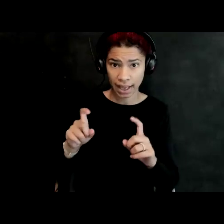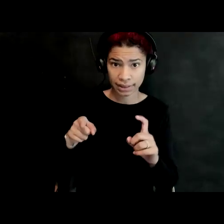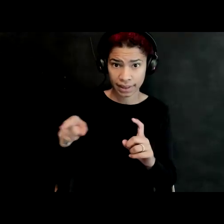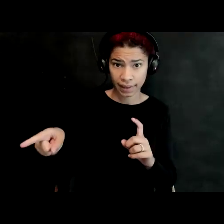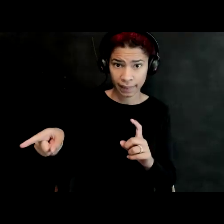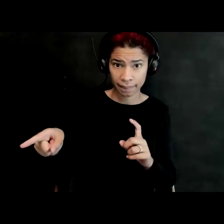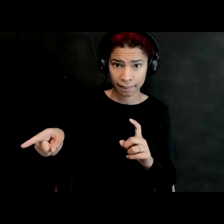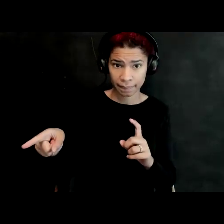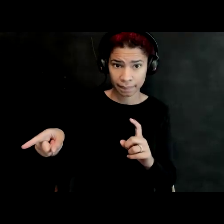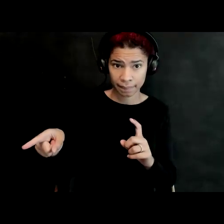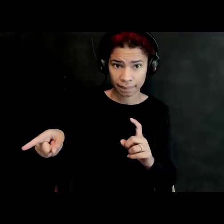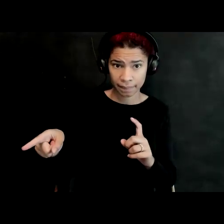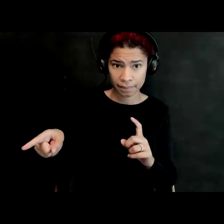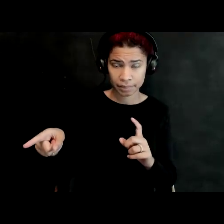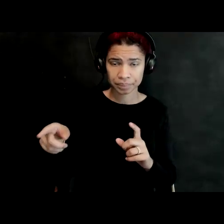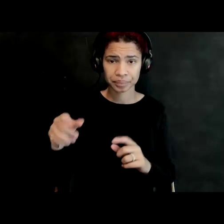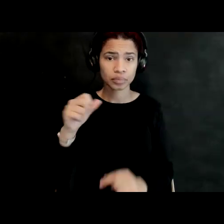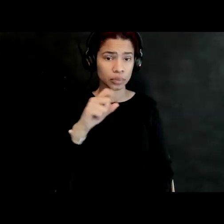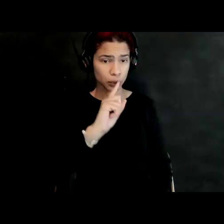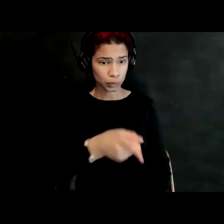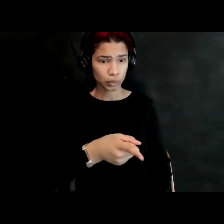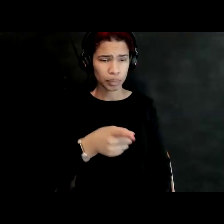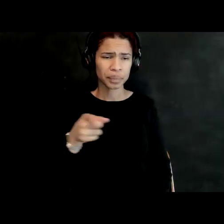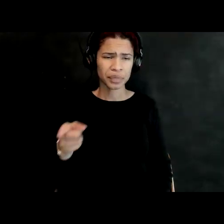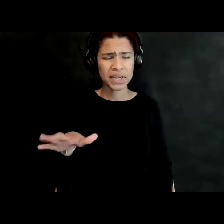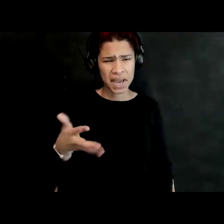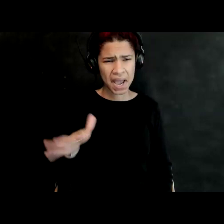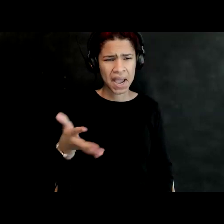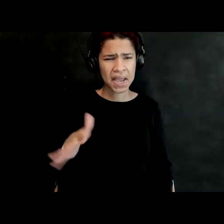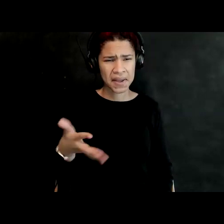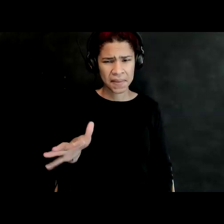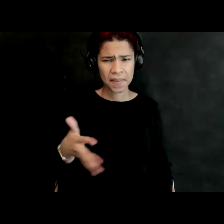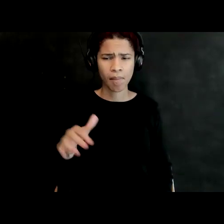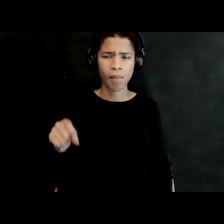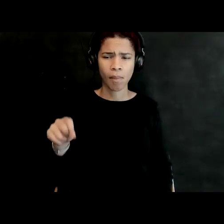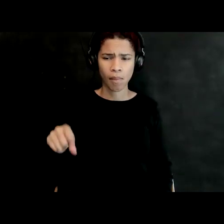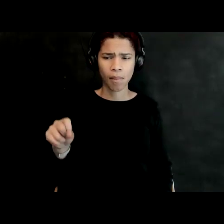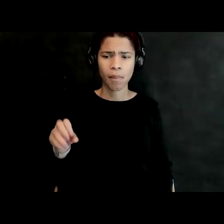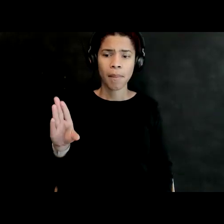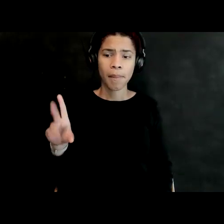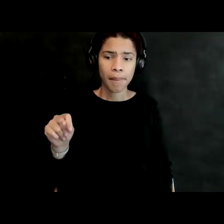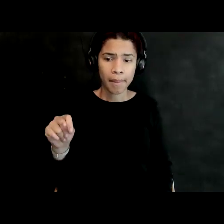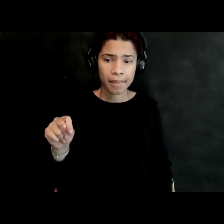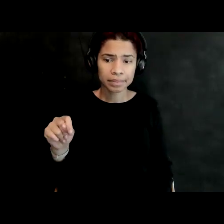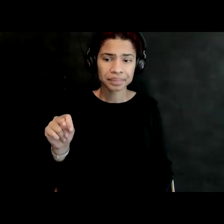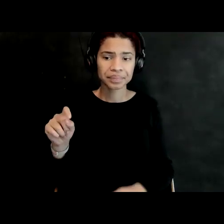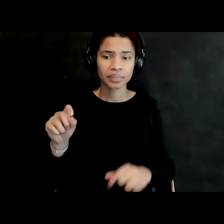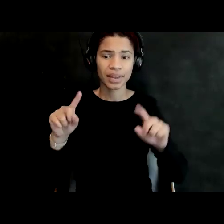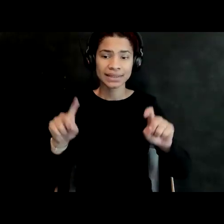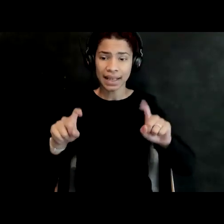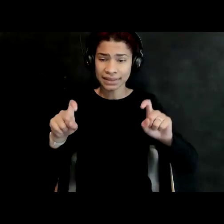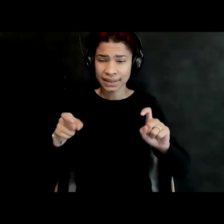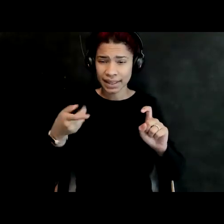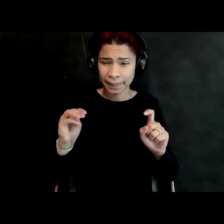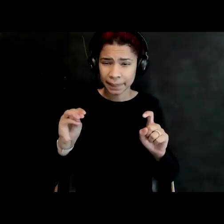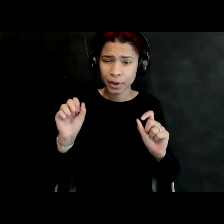That's interesting. Sure. I mean, she does sort of test him at a point, but testing him could be considered